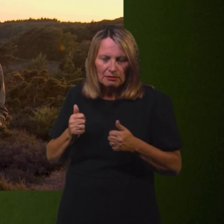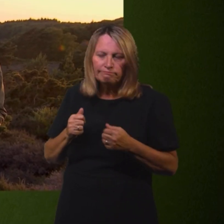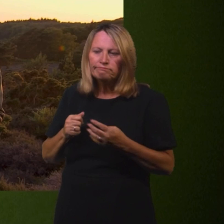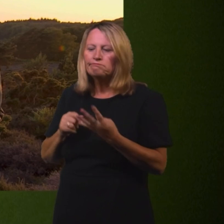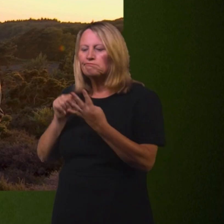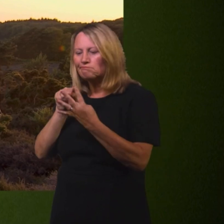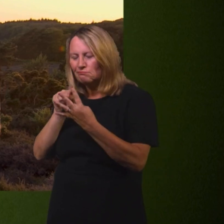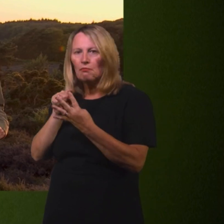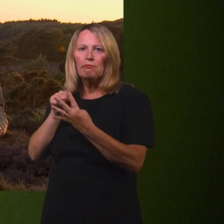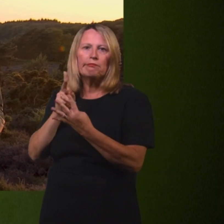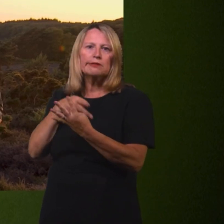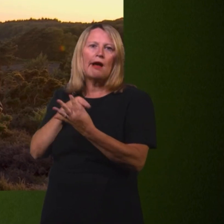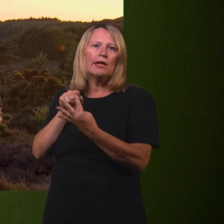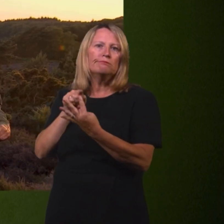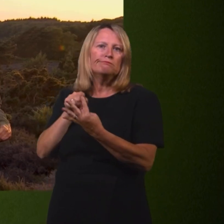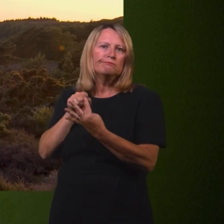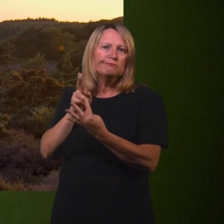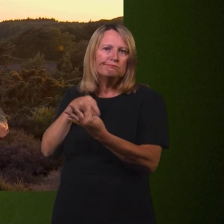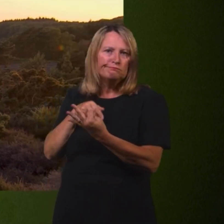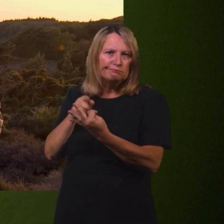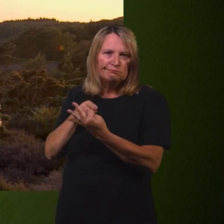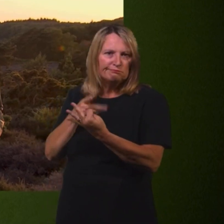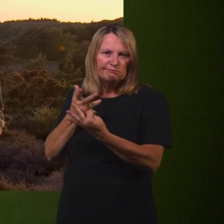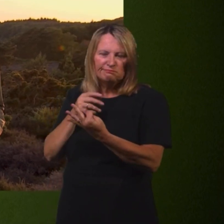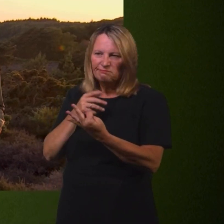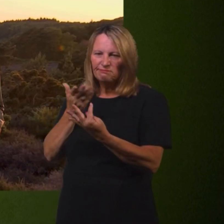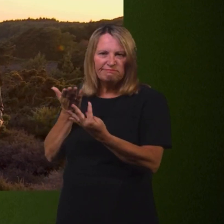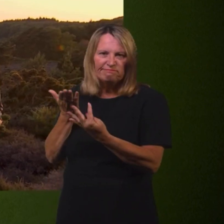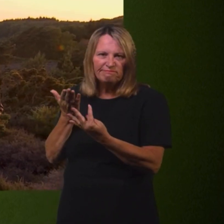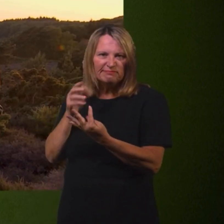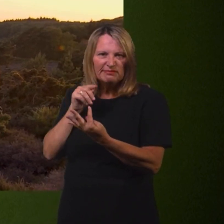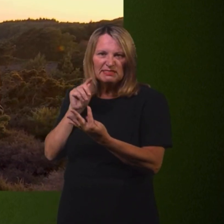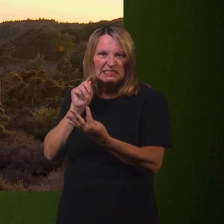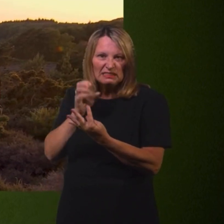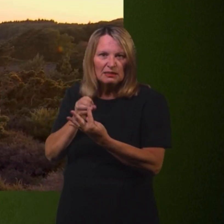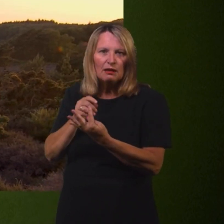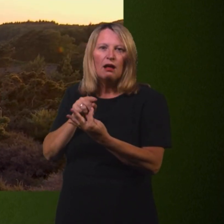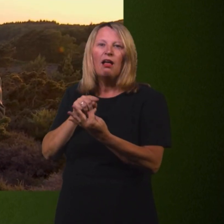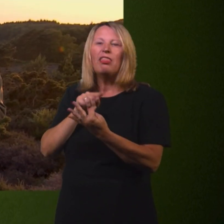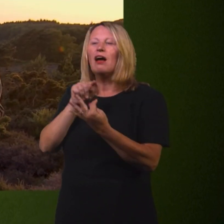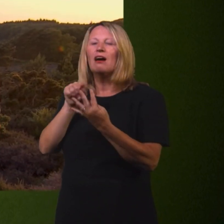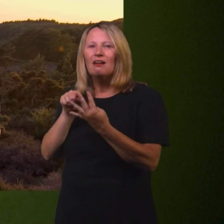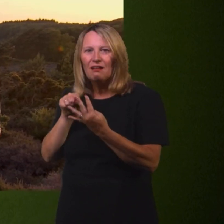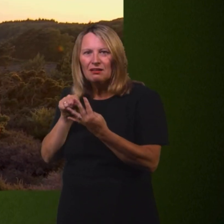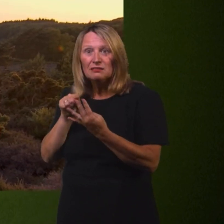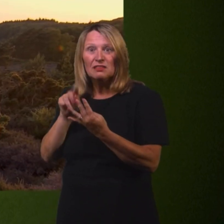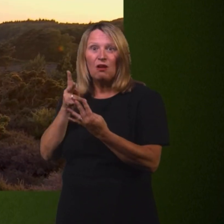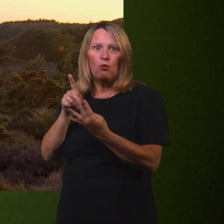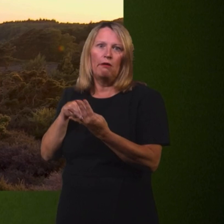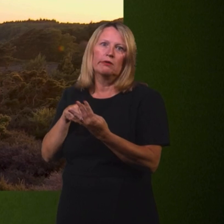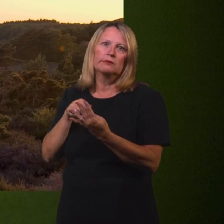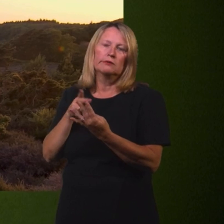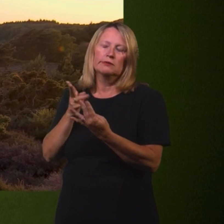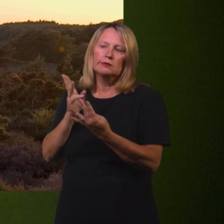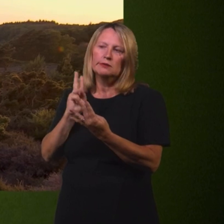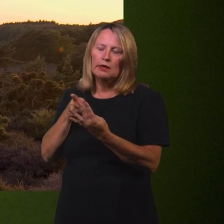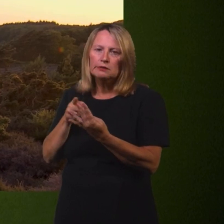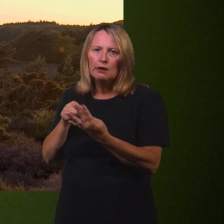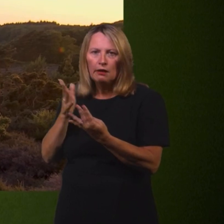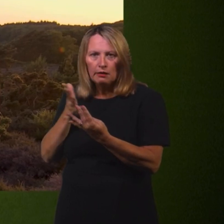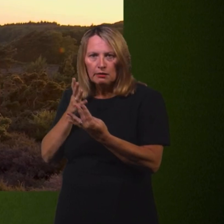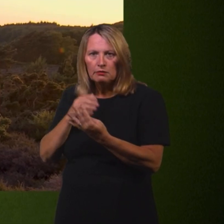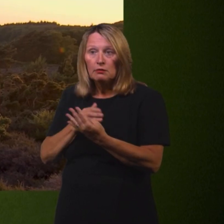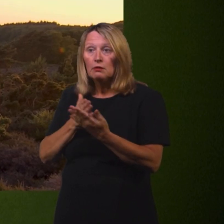week. Now, one died in the nest, didn't get predated, and shortly after that, a second one died in the